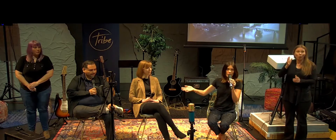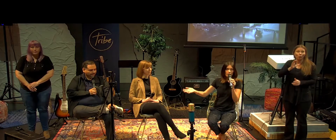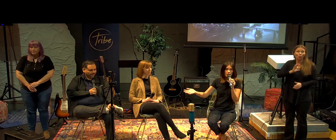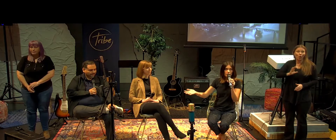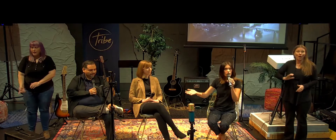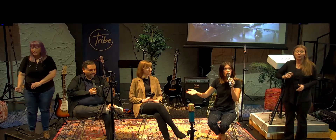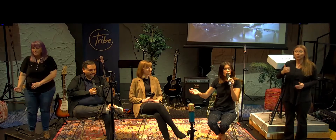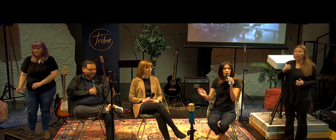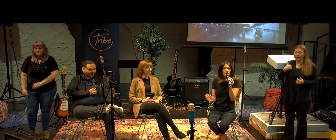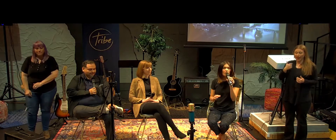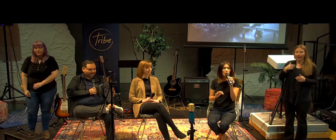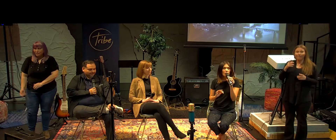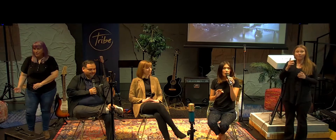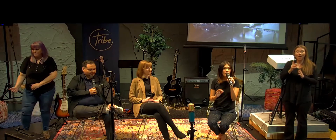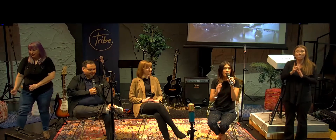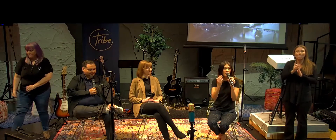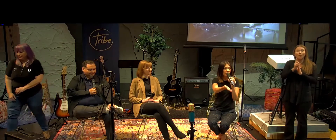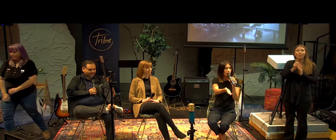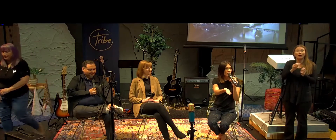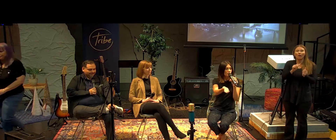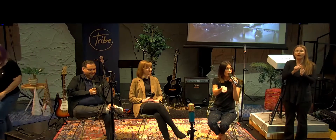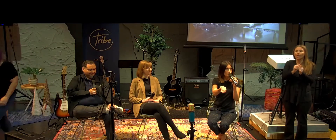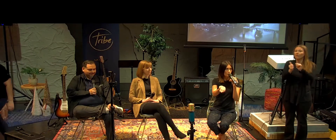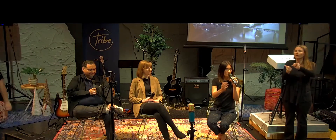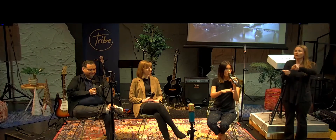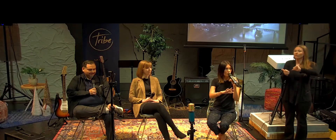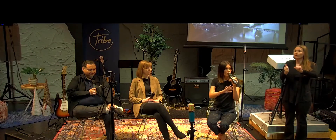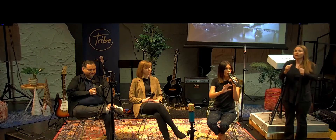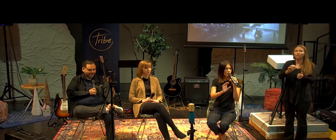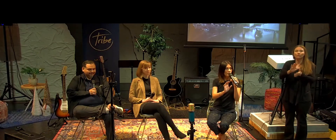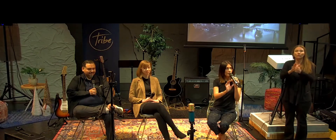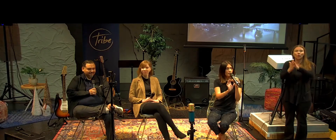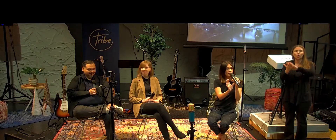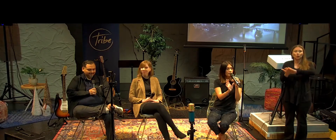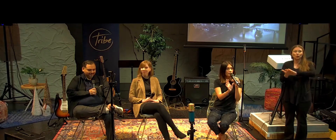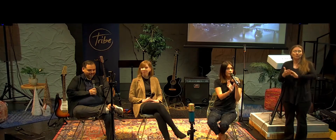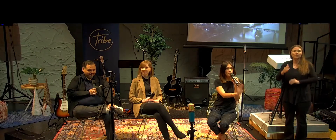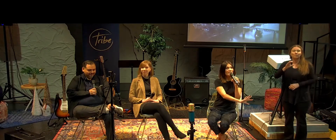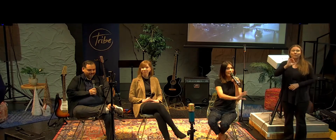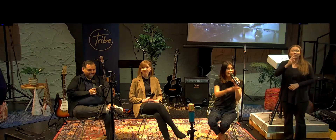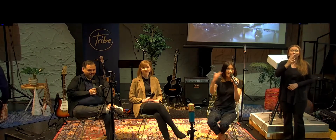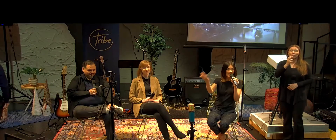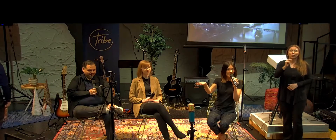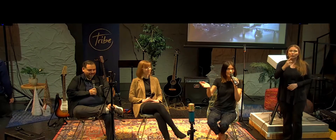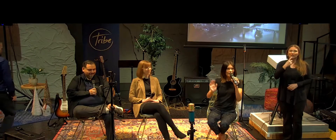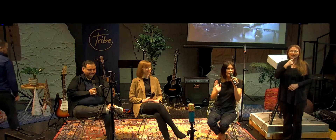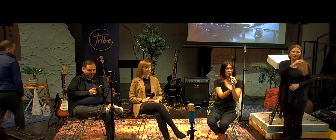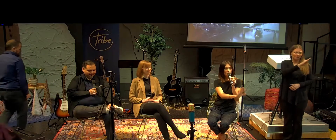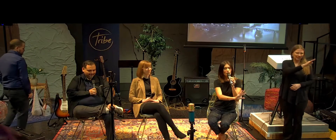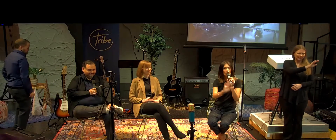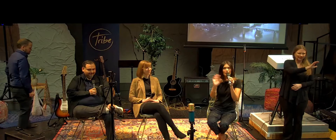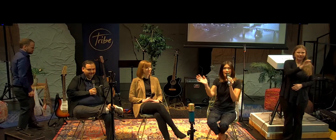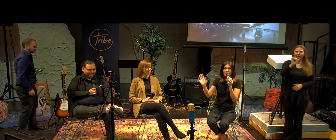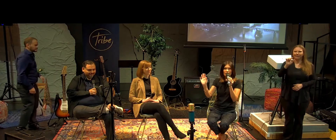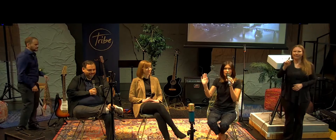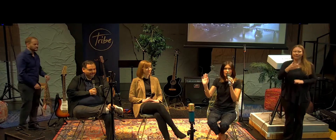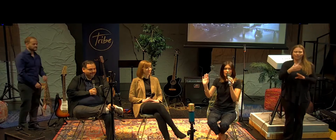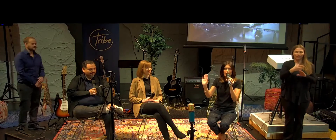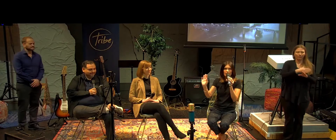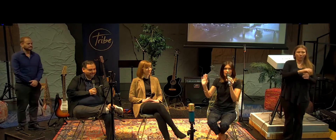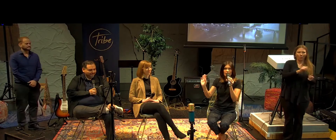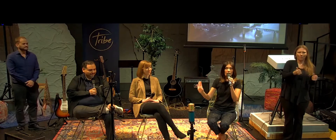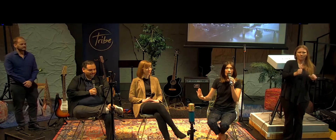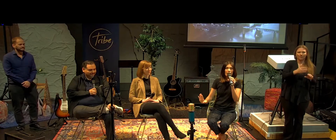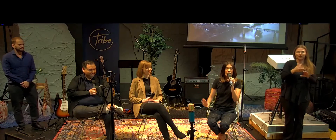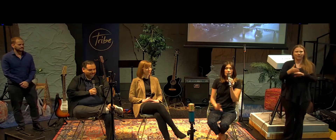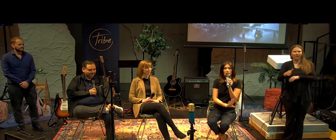moments, right, of conversion where I think Christian alluded to earlier, there's a BC and an AD, right? There's a before and an after,